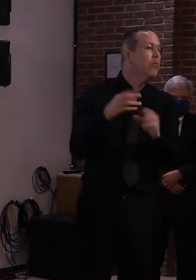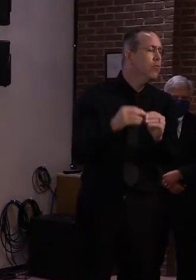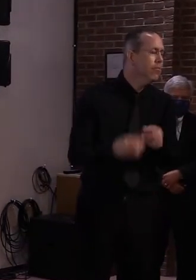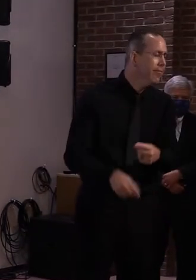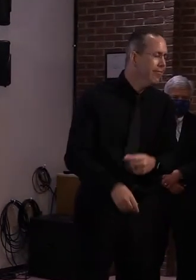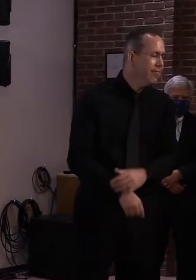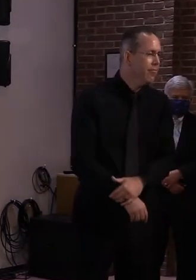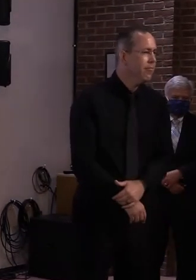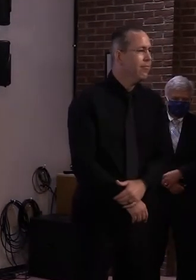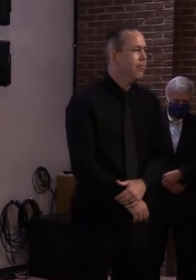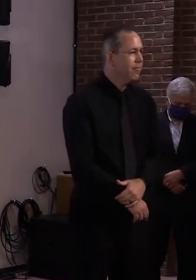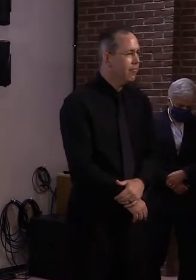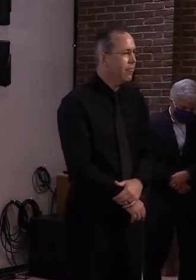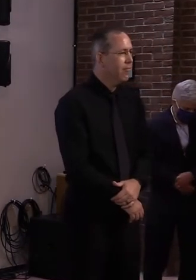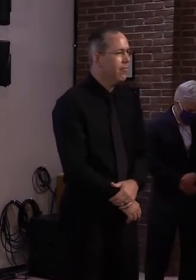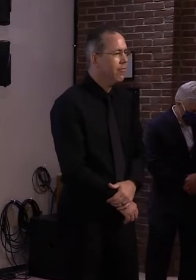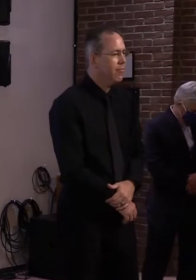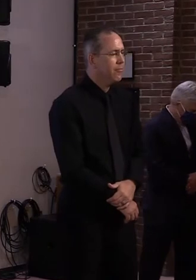Aaron, BT Digger.